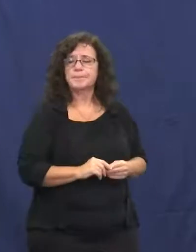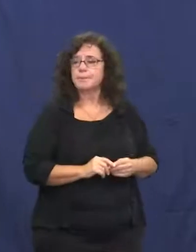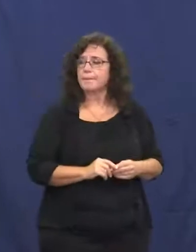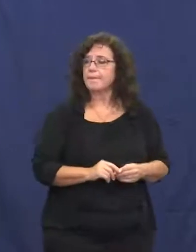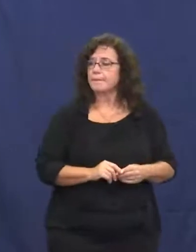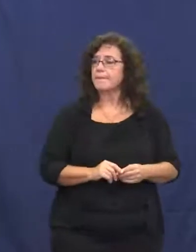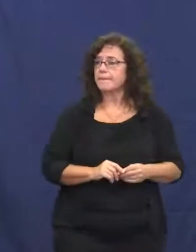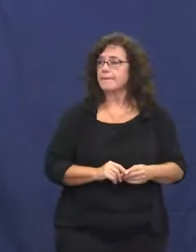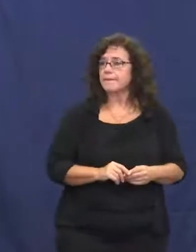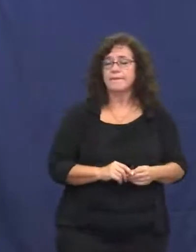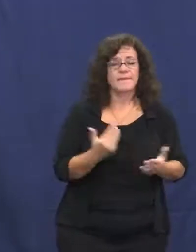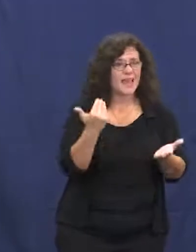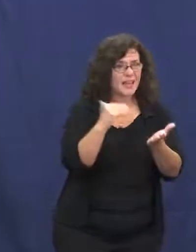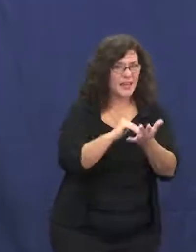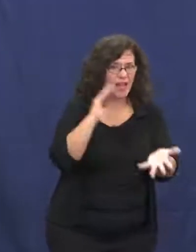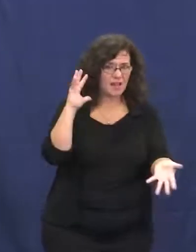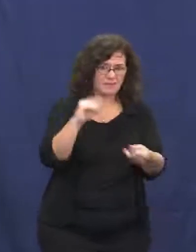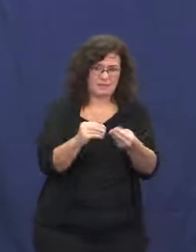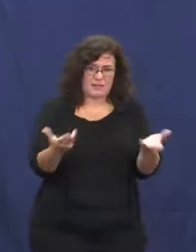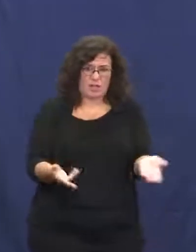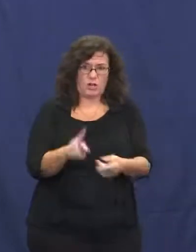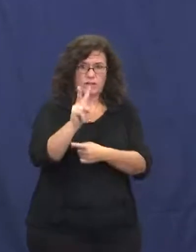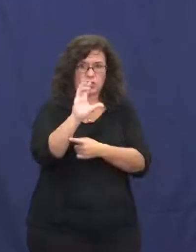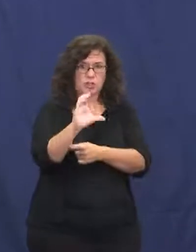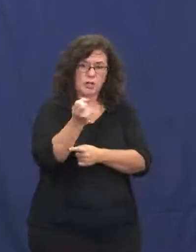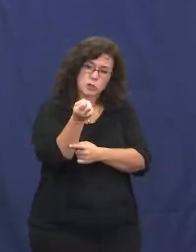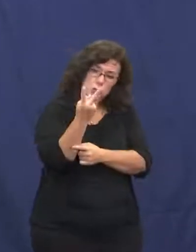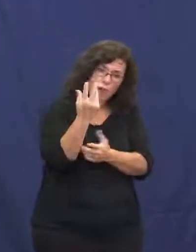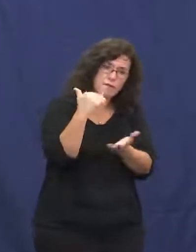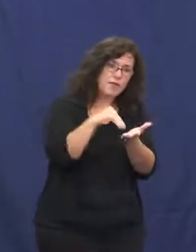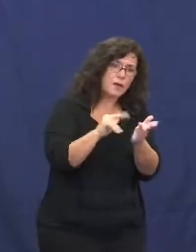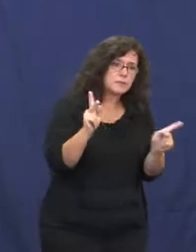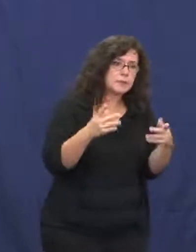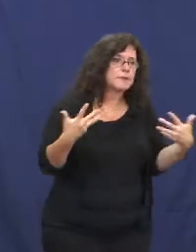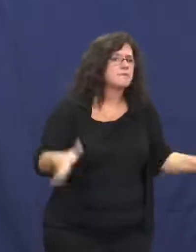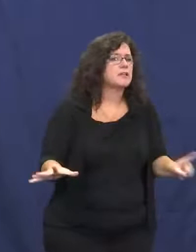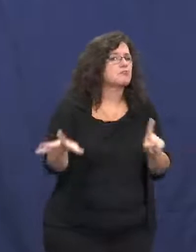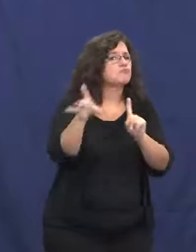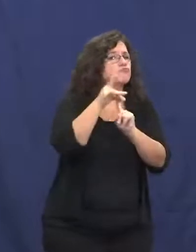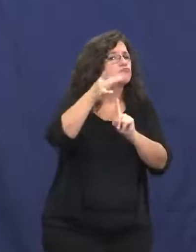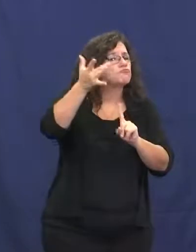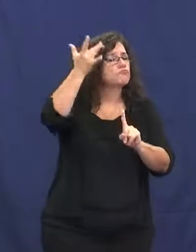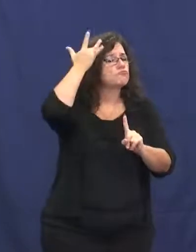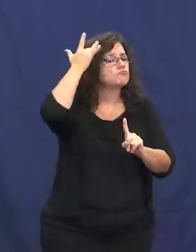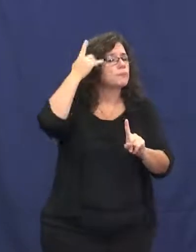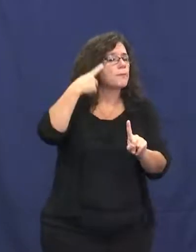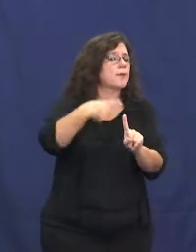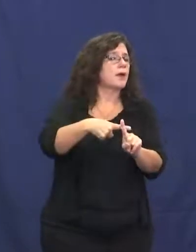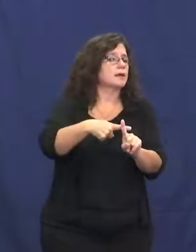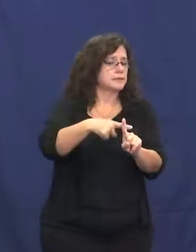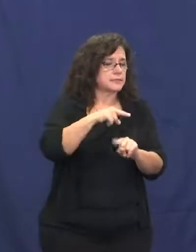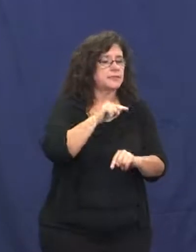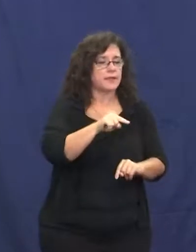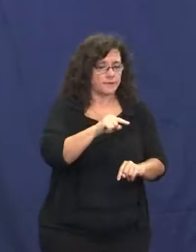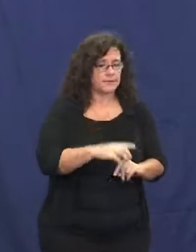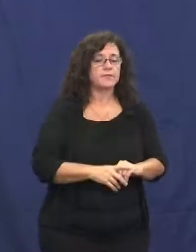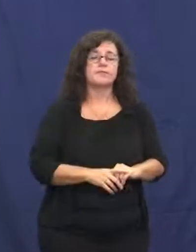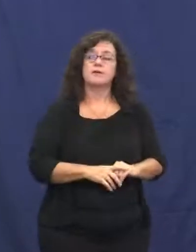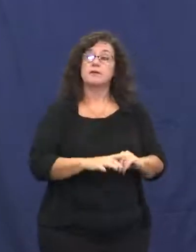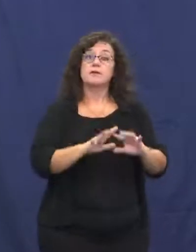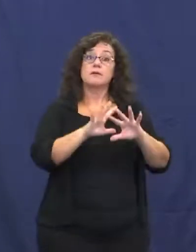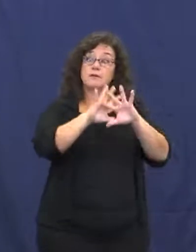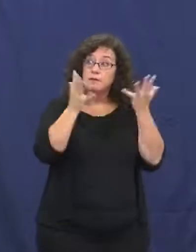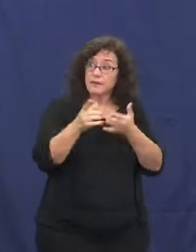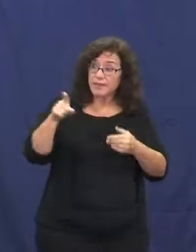have, again, over 12,000 Ventura County residents that have been tested positive for COVID, overall, on these vulnerable and